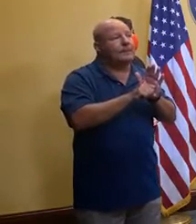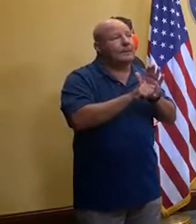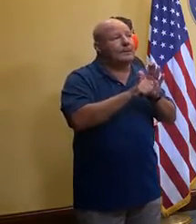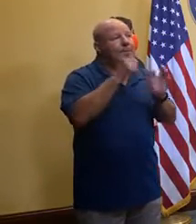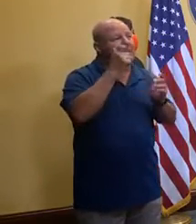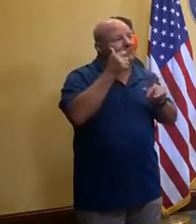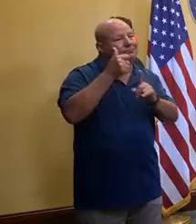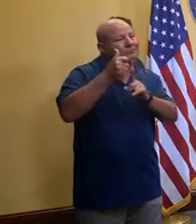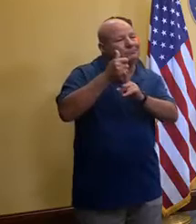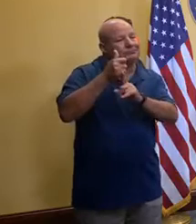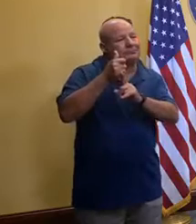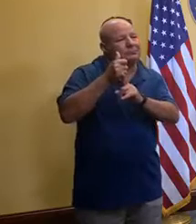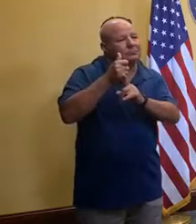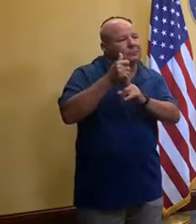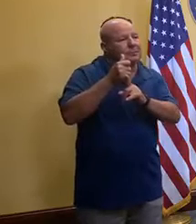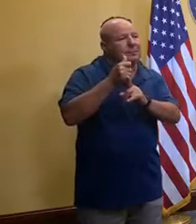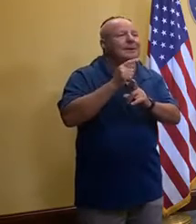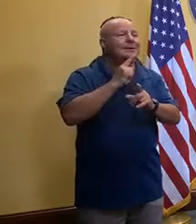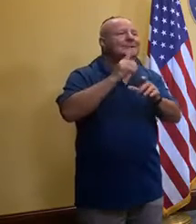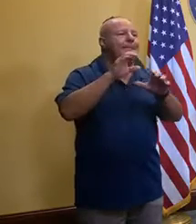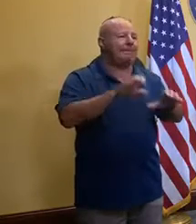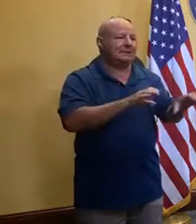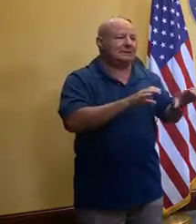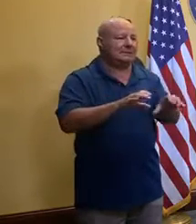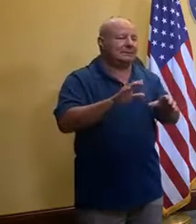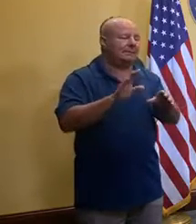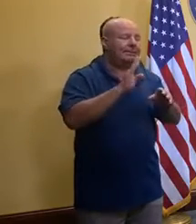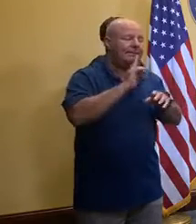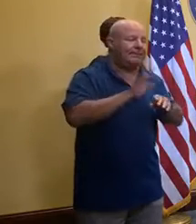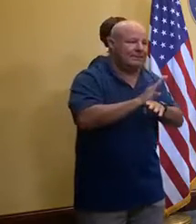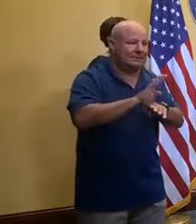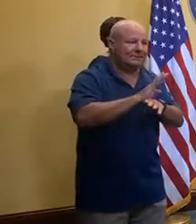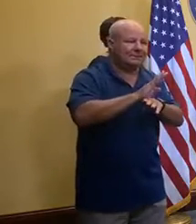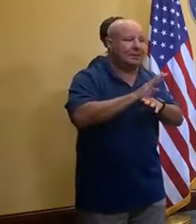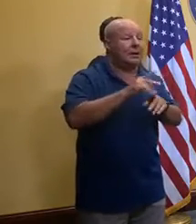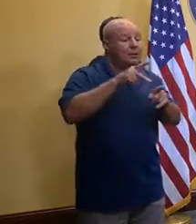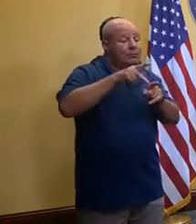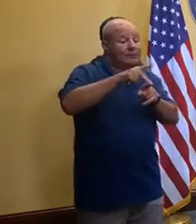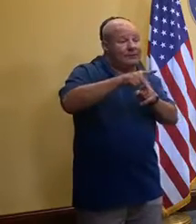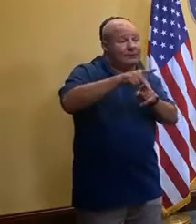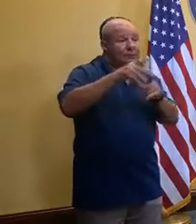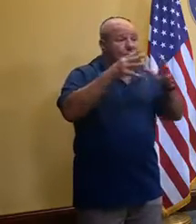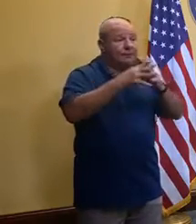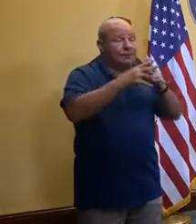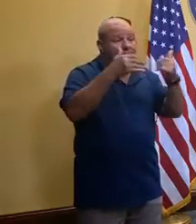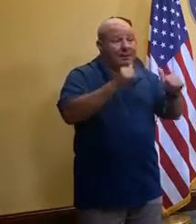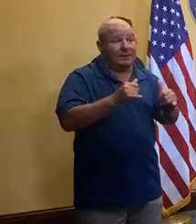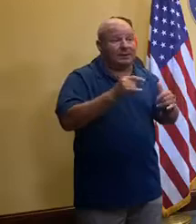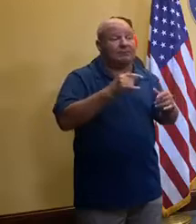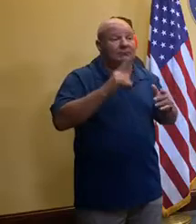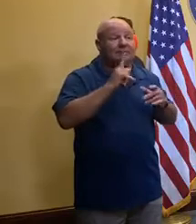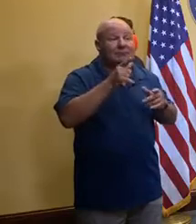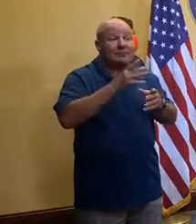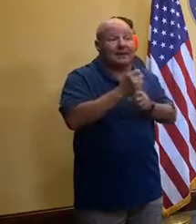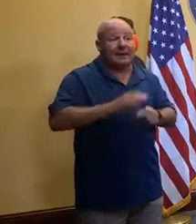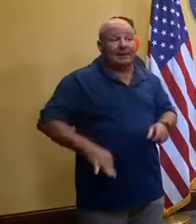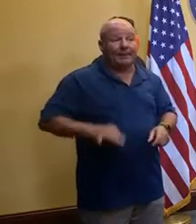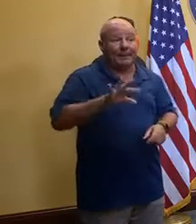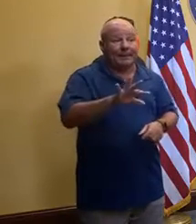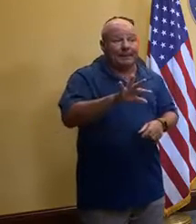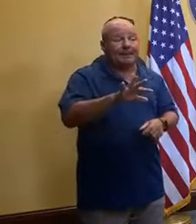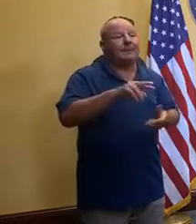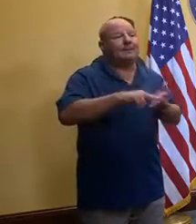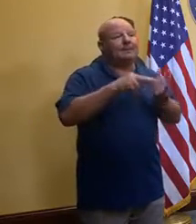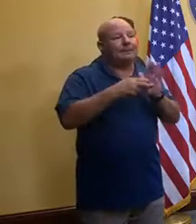they are what they do is business, right? They are professional football players. They are paid, so they are